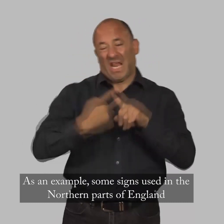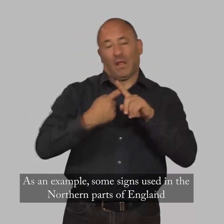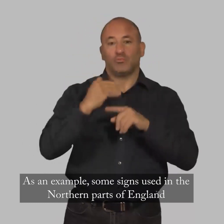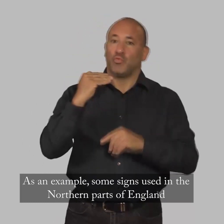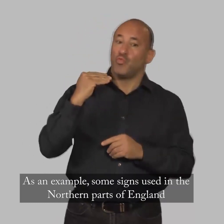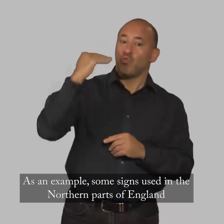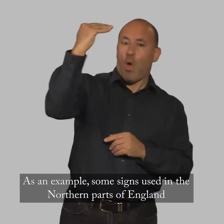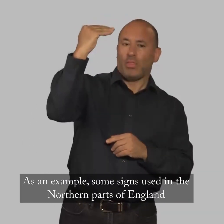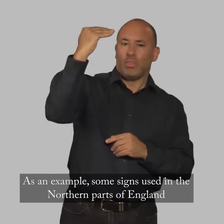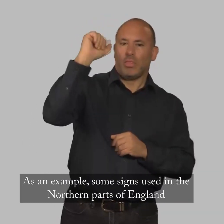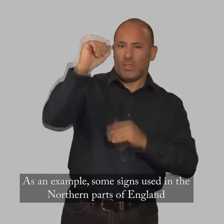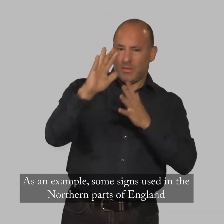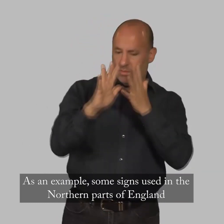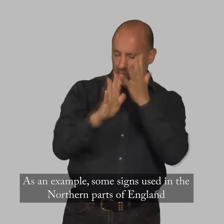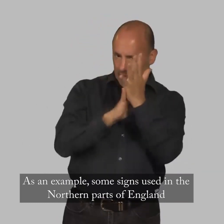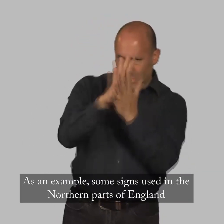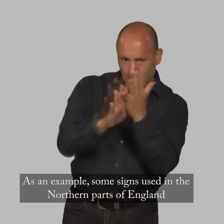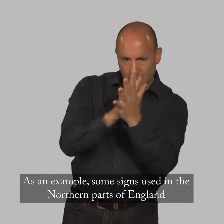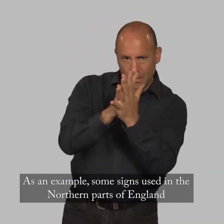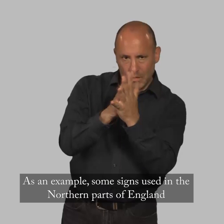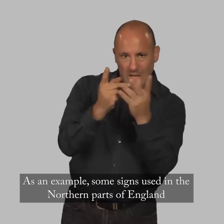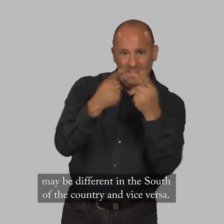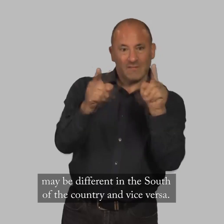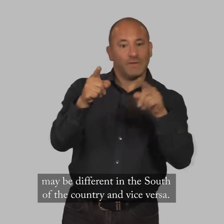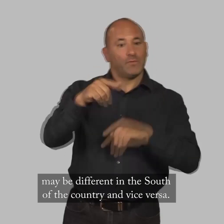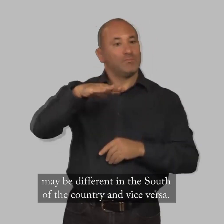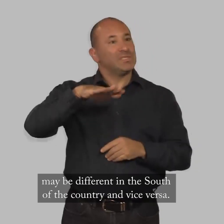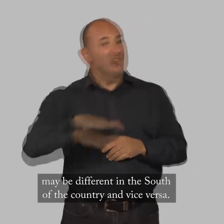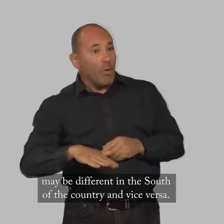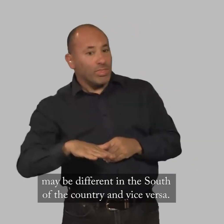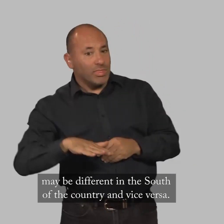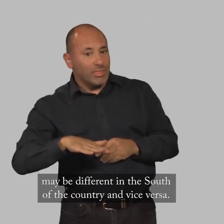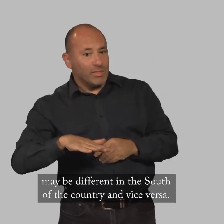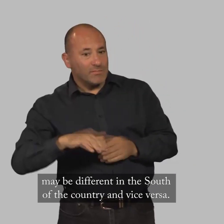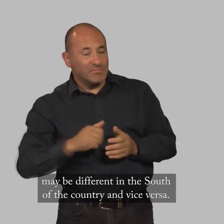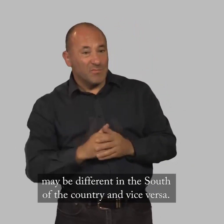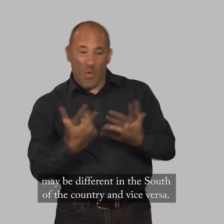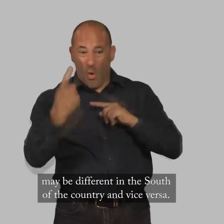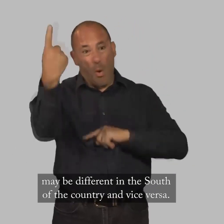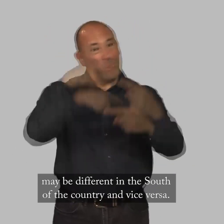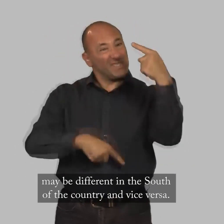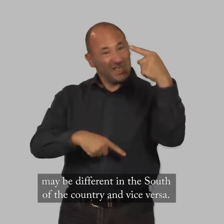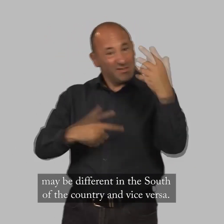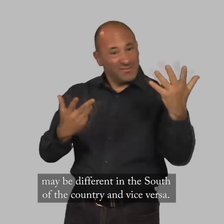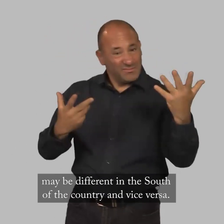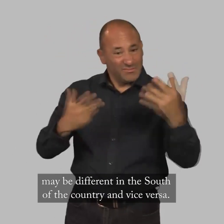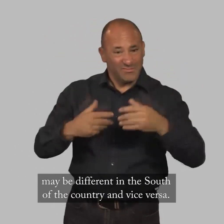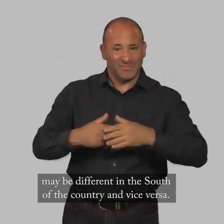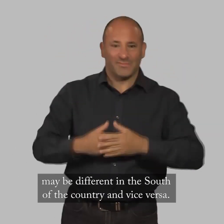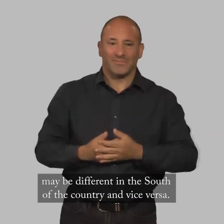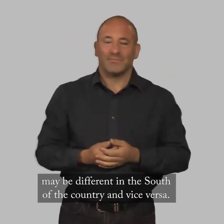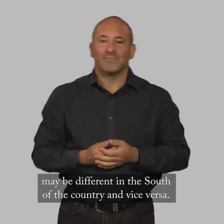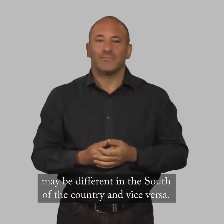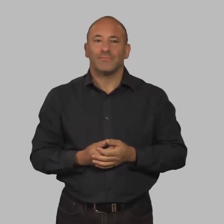some signs used in the northern parts of England may be different in the south of the country and vice versa.